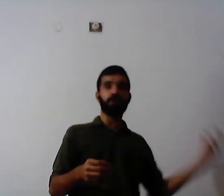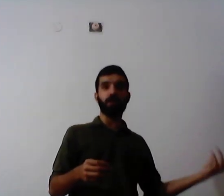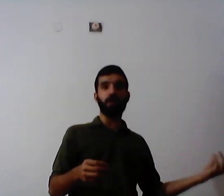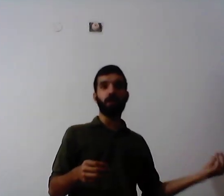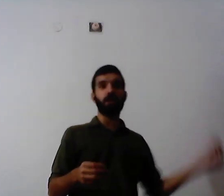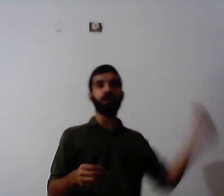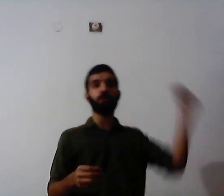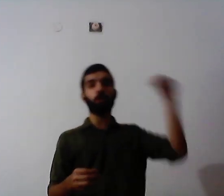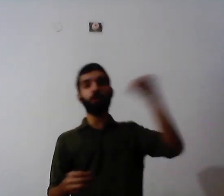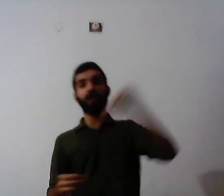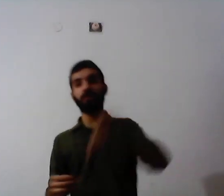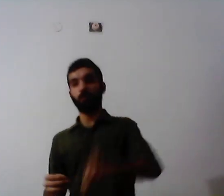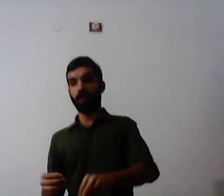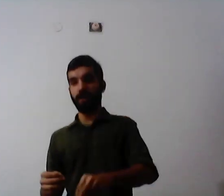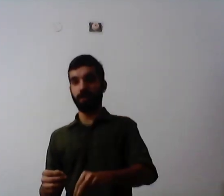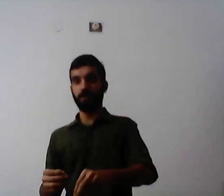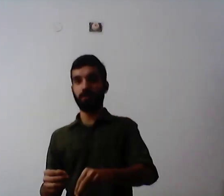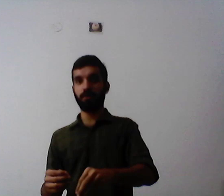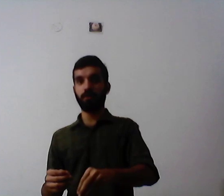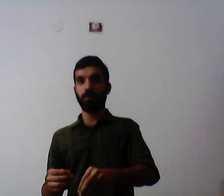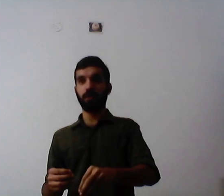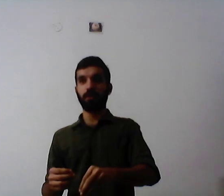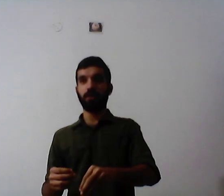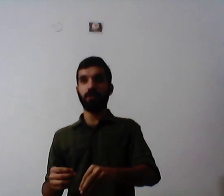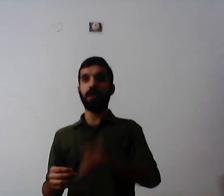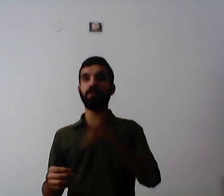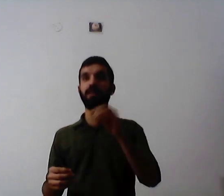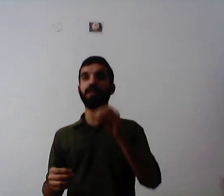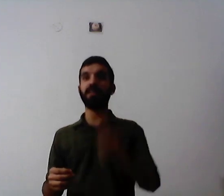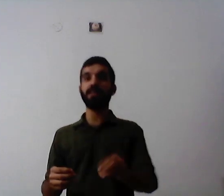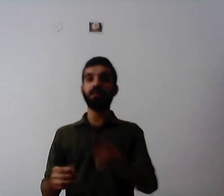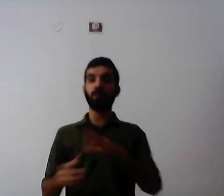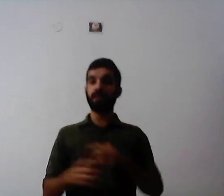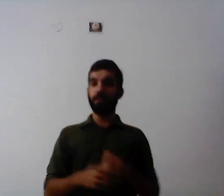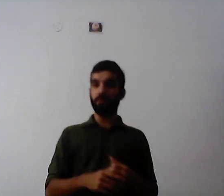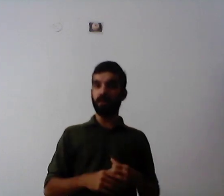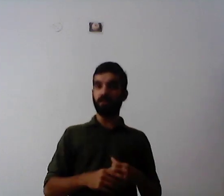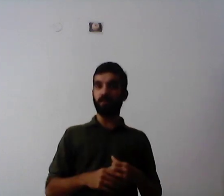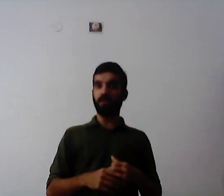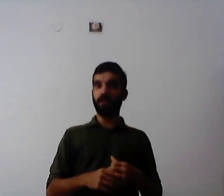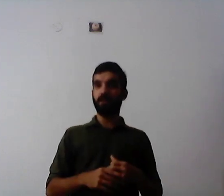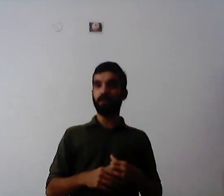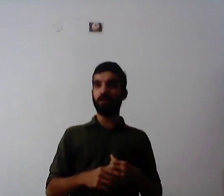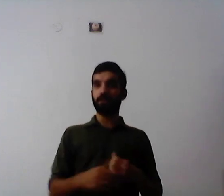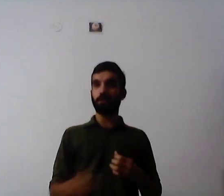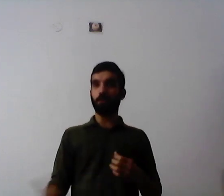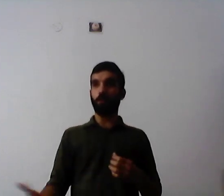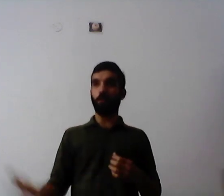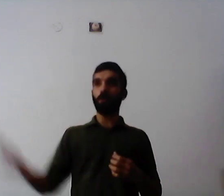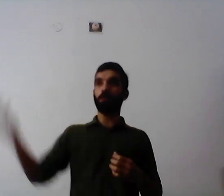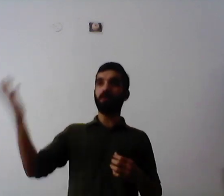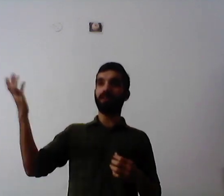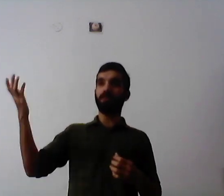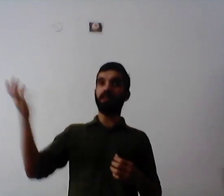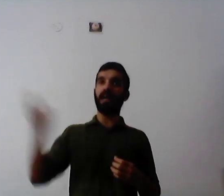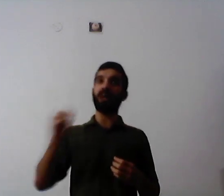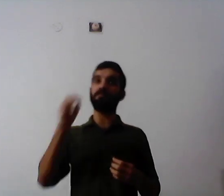oxygen dissolving in water, that will decrease with temperature, right? So hot water will have